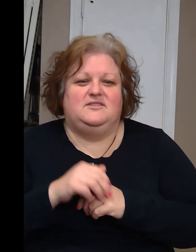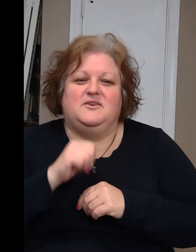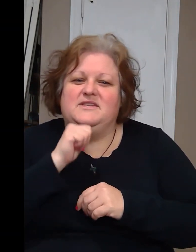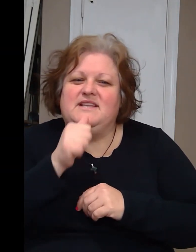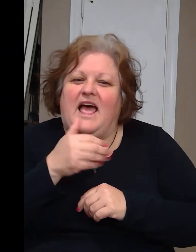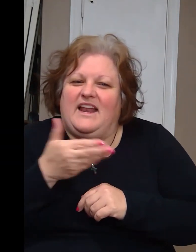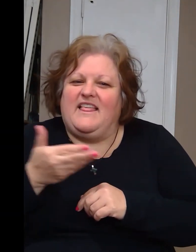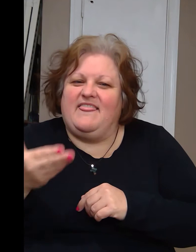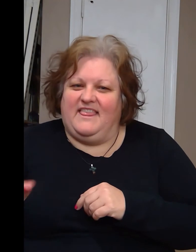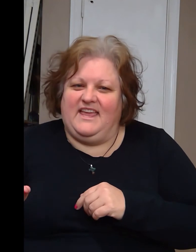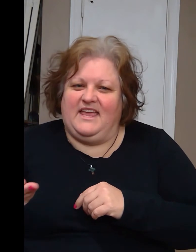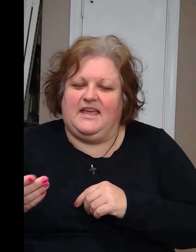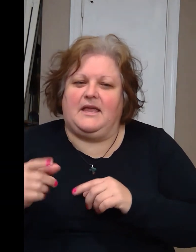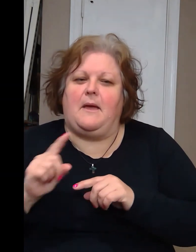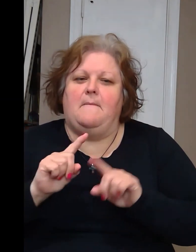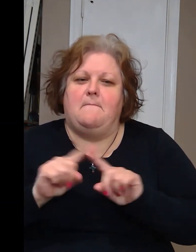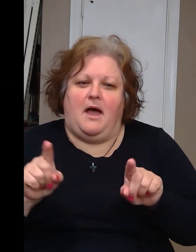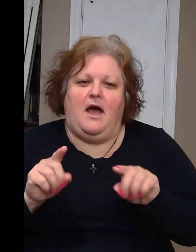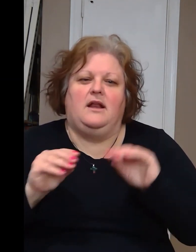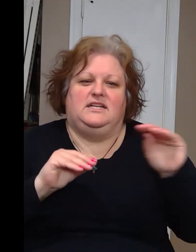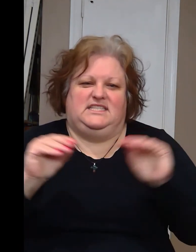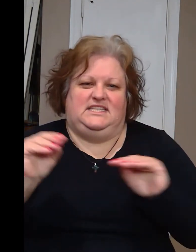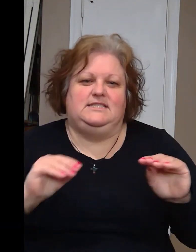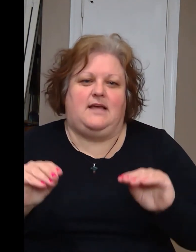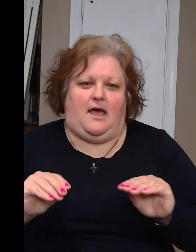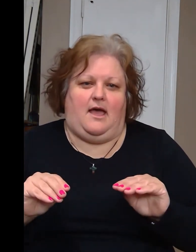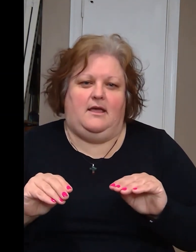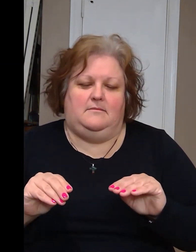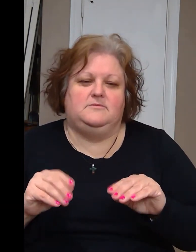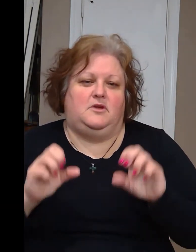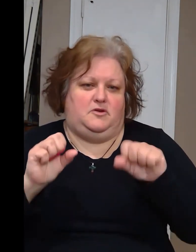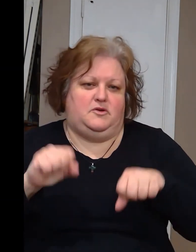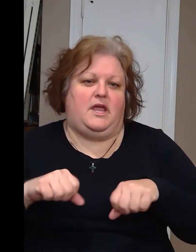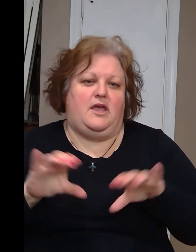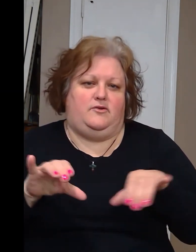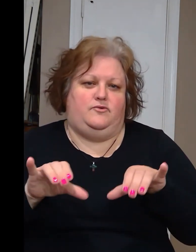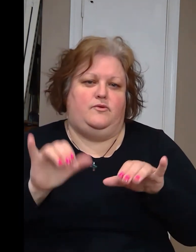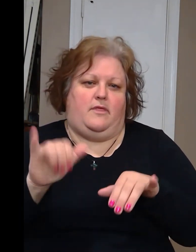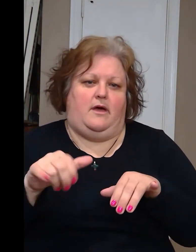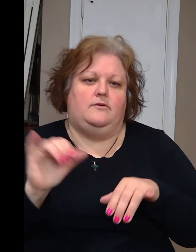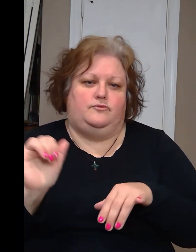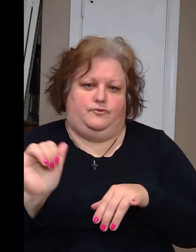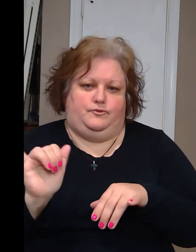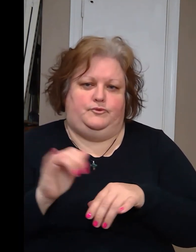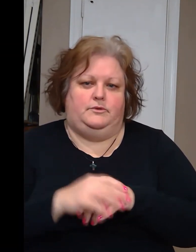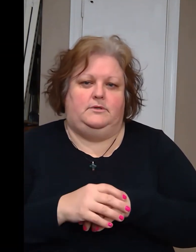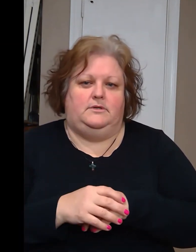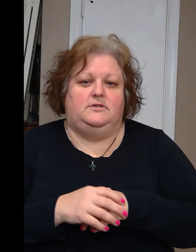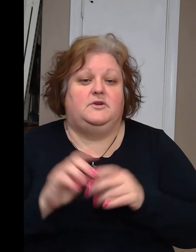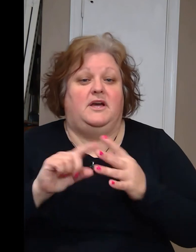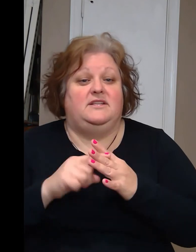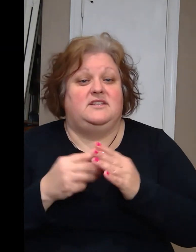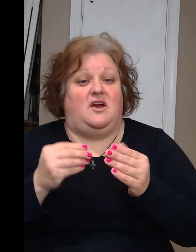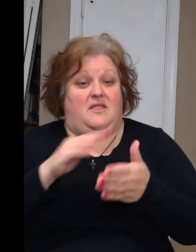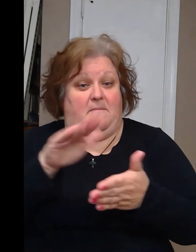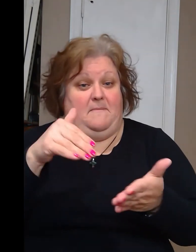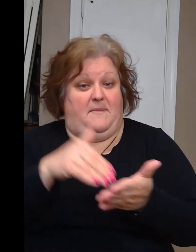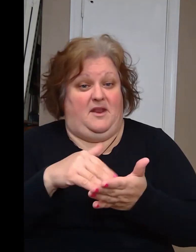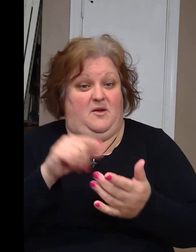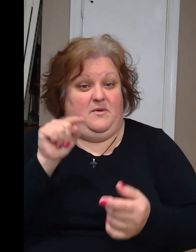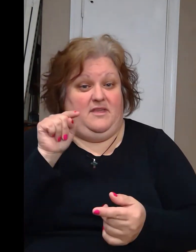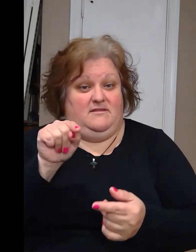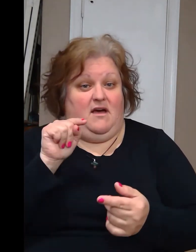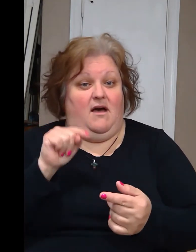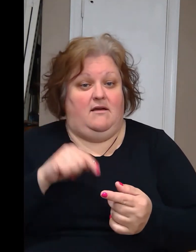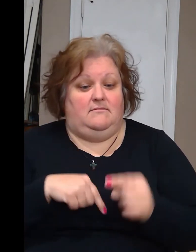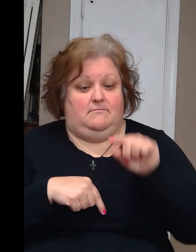an actual thing, but more of a design, which is another way to go about decorating your rocks. So I start the